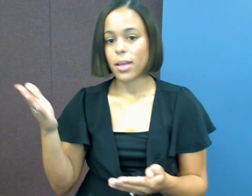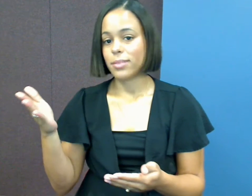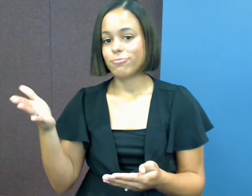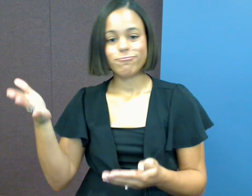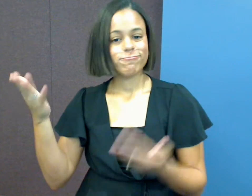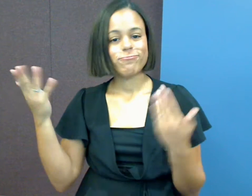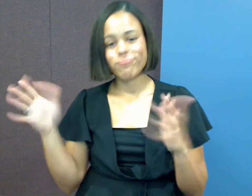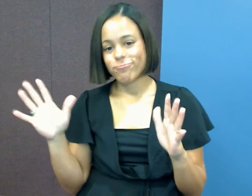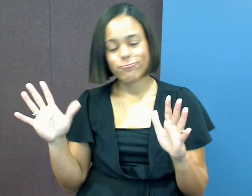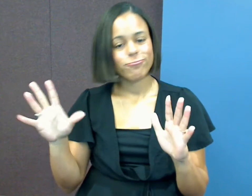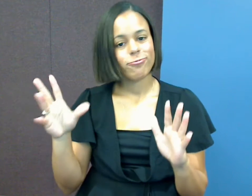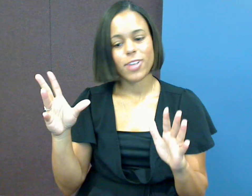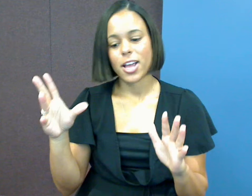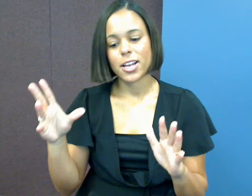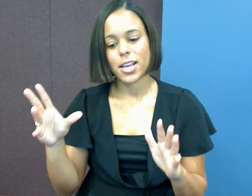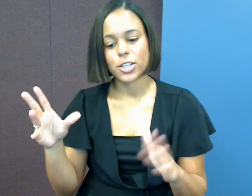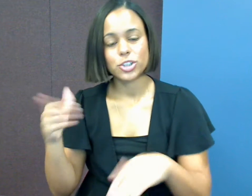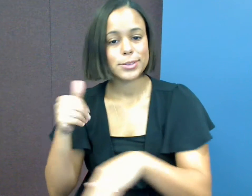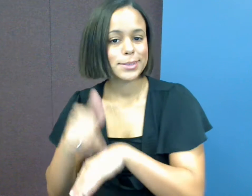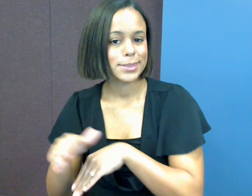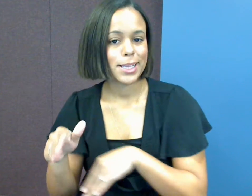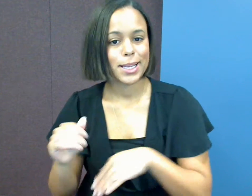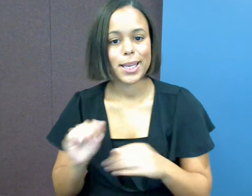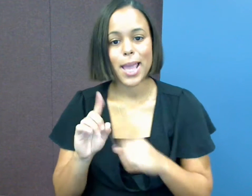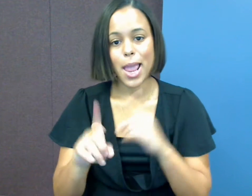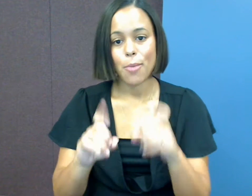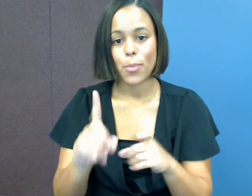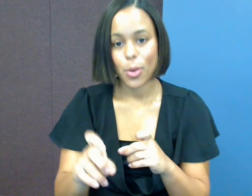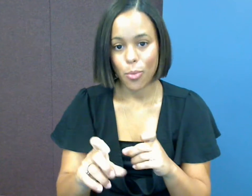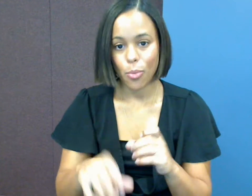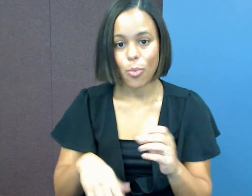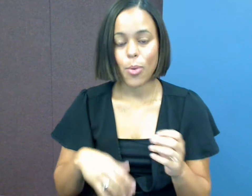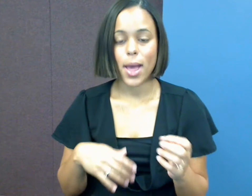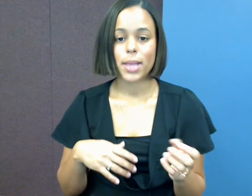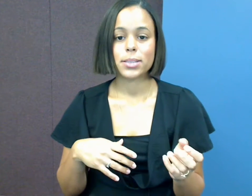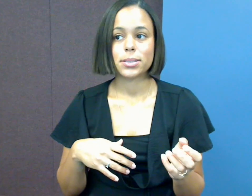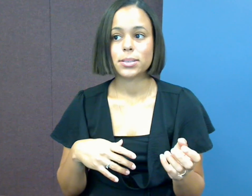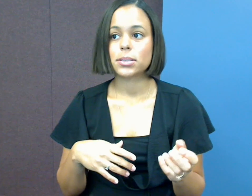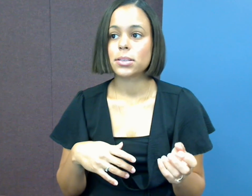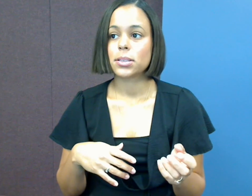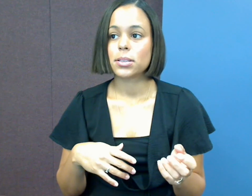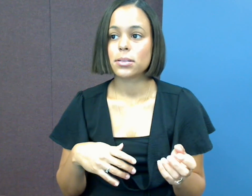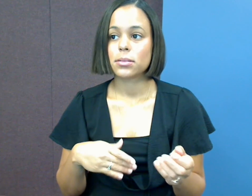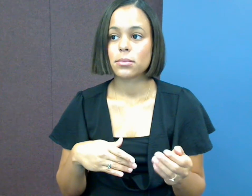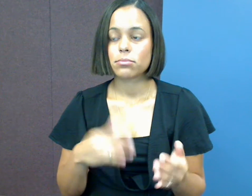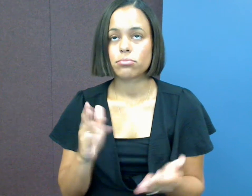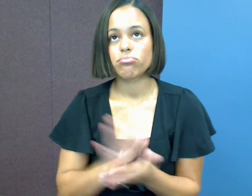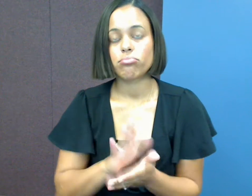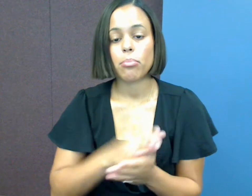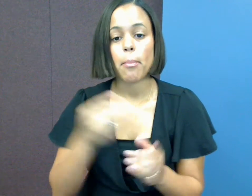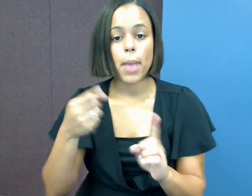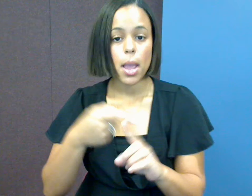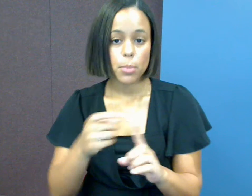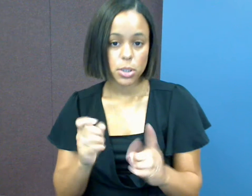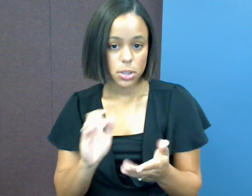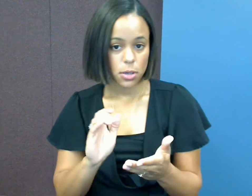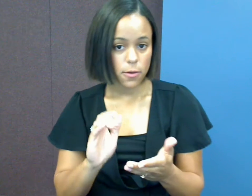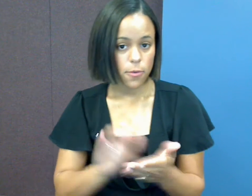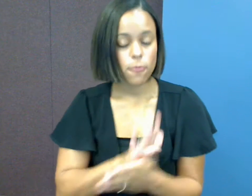kept private, then it's my job to share the bad news with the parent to say, or the good news with the parent to say, hey, your son